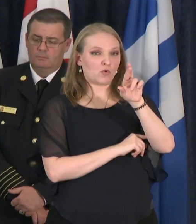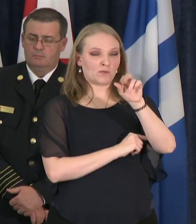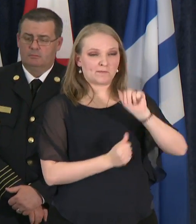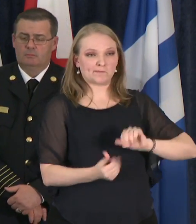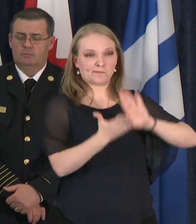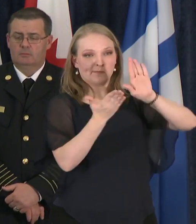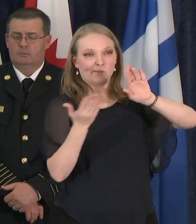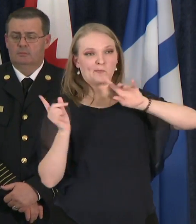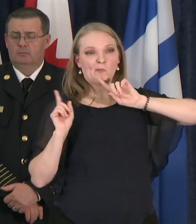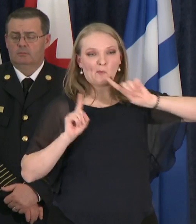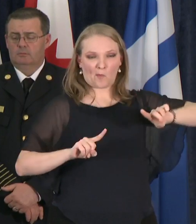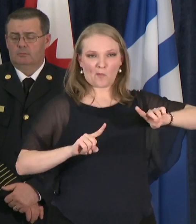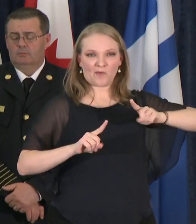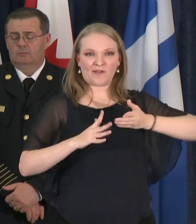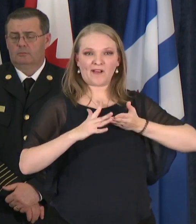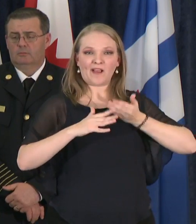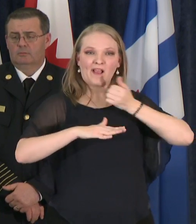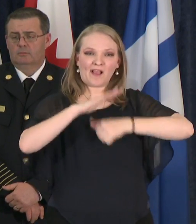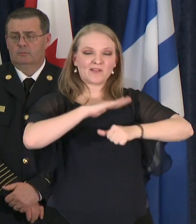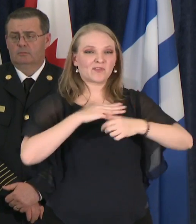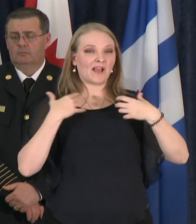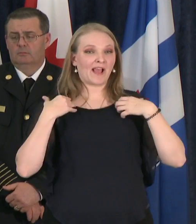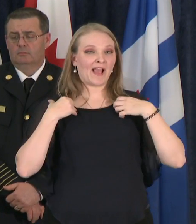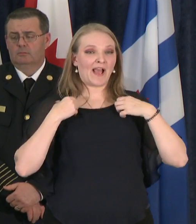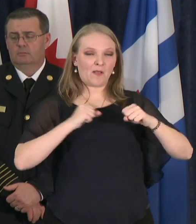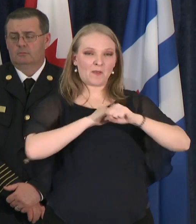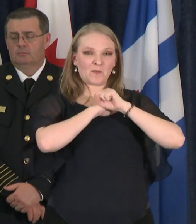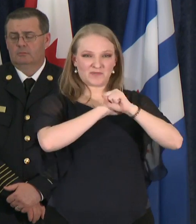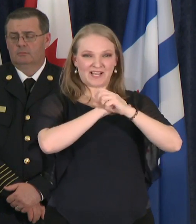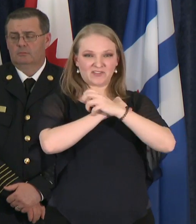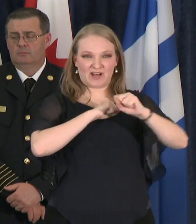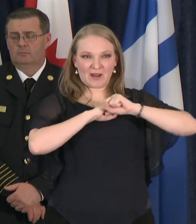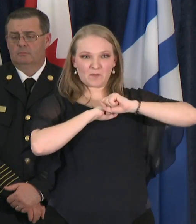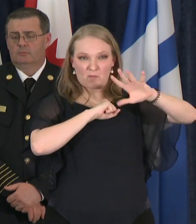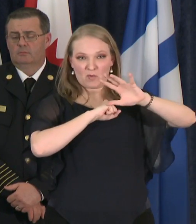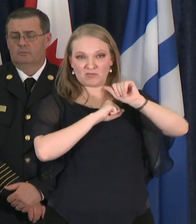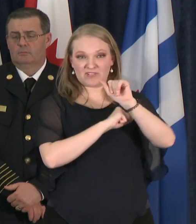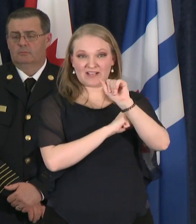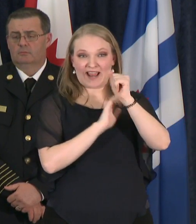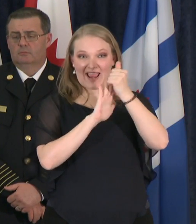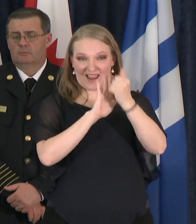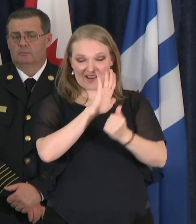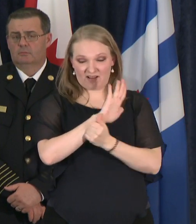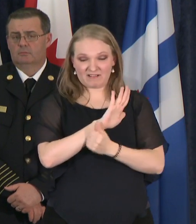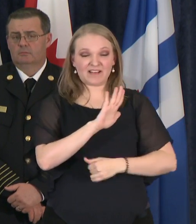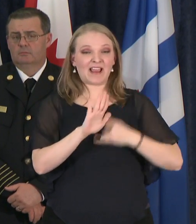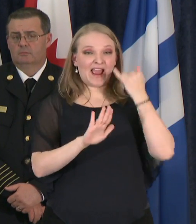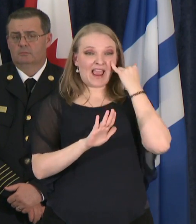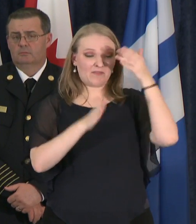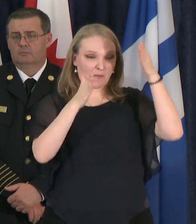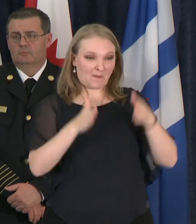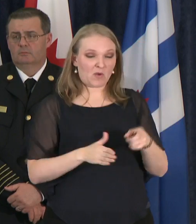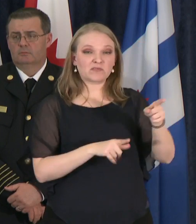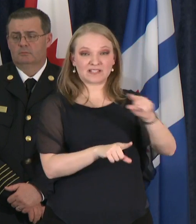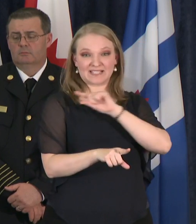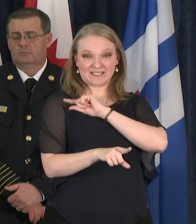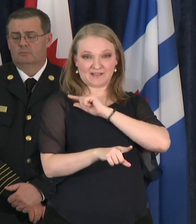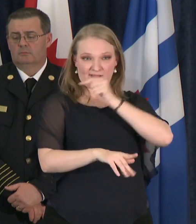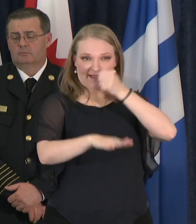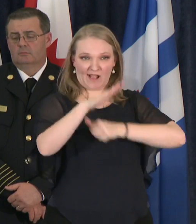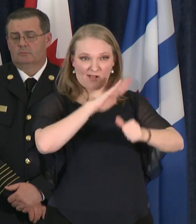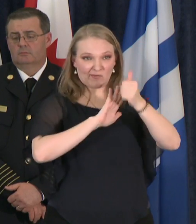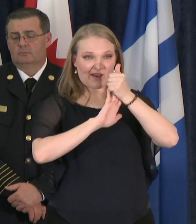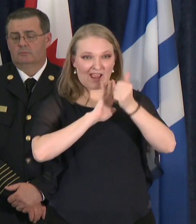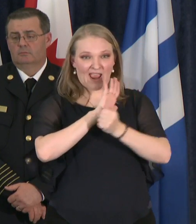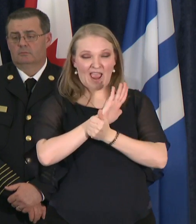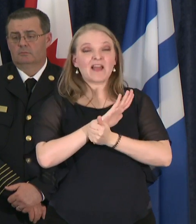Promotion Act. And under that act, if one is found guilty of an offense under that act, a fine may be applied, and it may